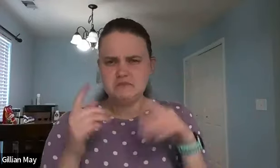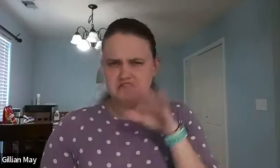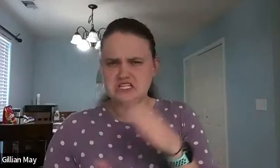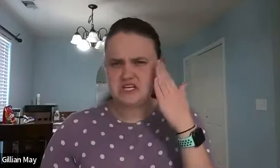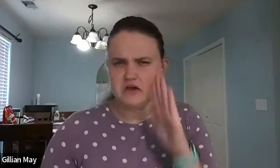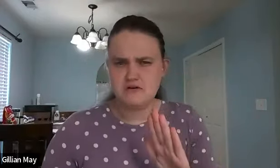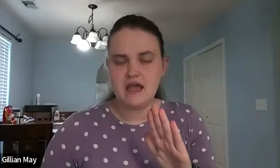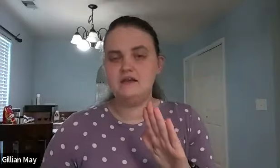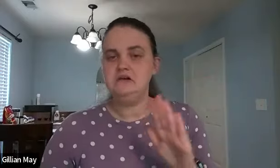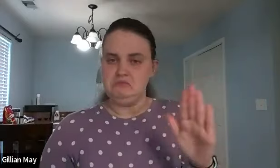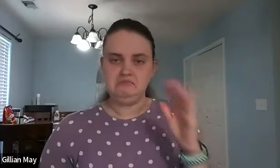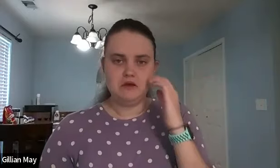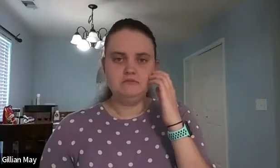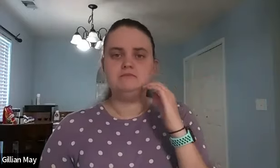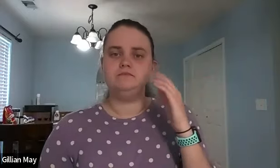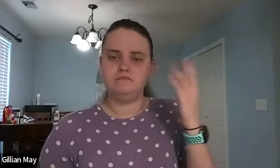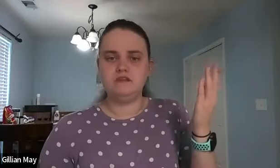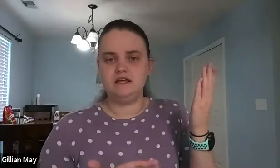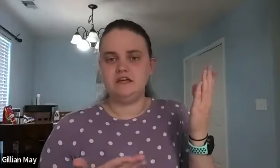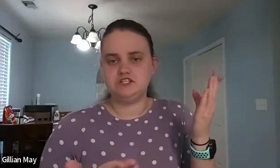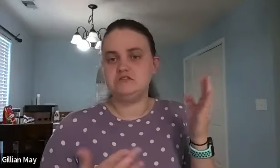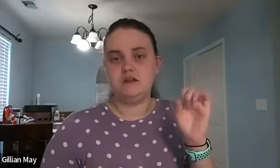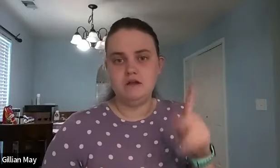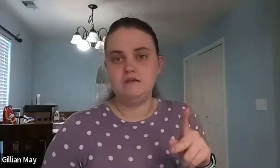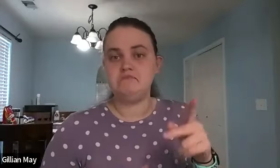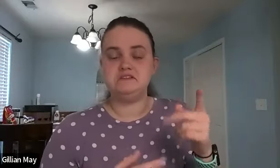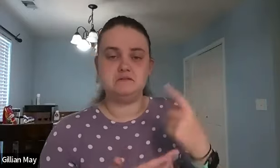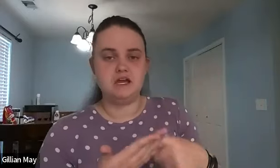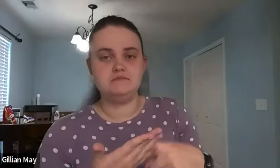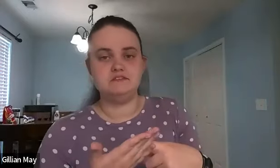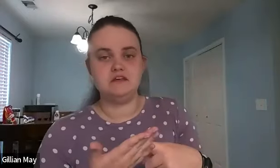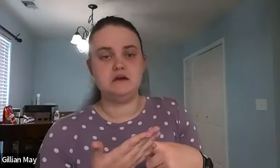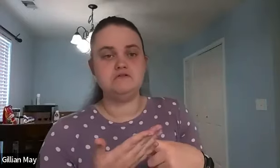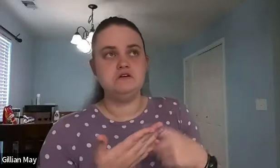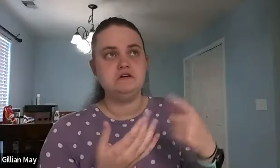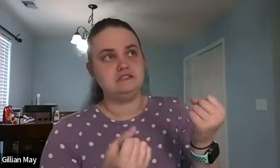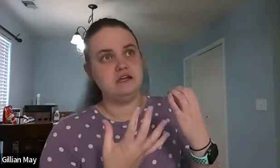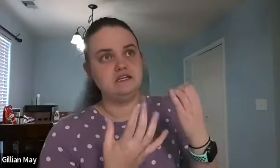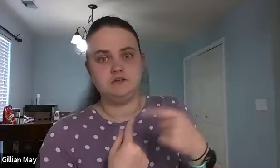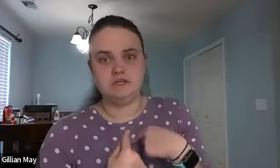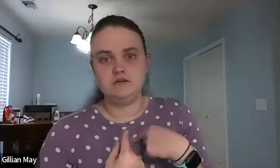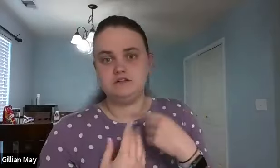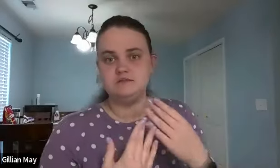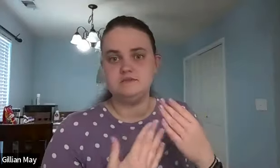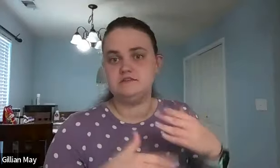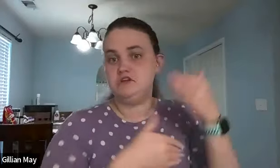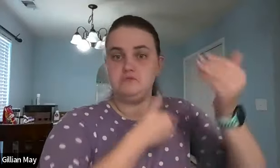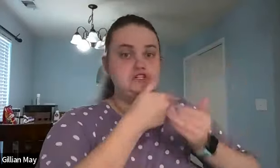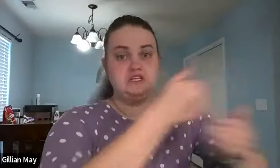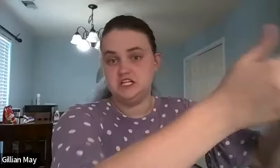believe she doesn't know that. No, like they just are like, okay. And sometimes they'll sign it to me, or sometimes, we just continue